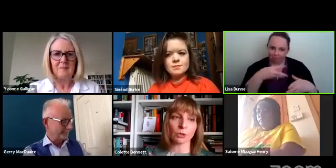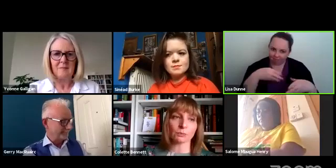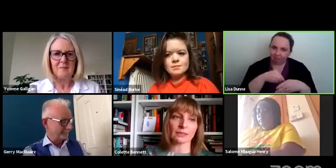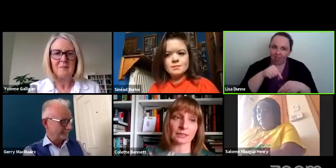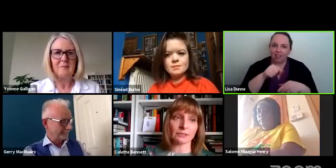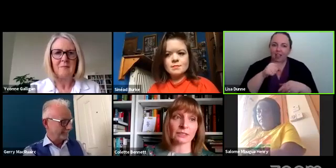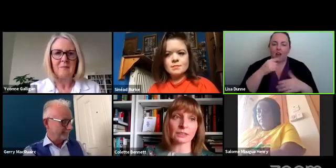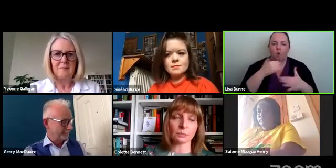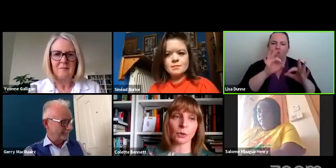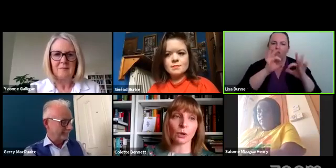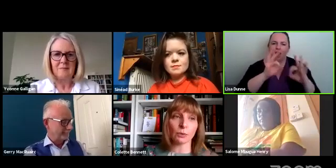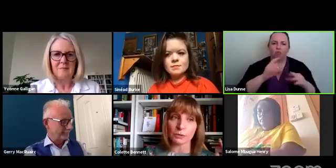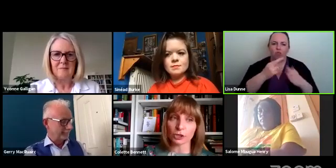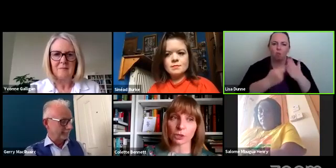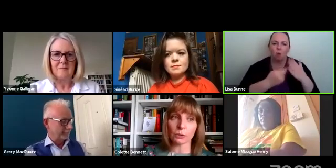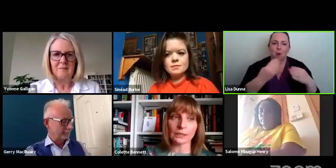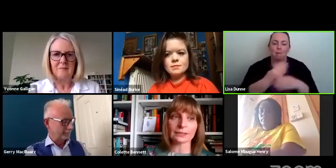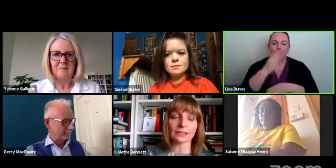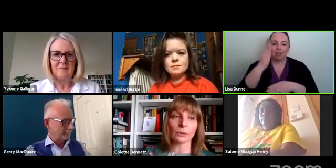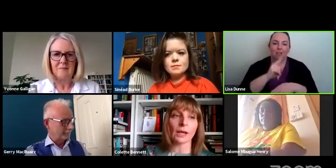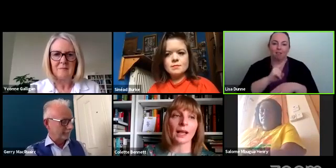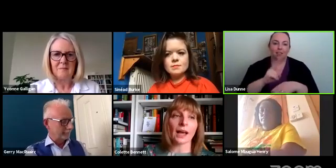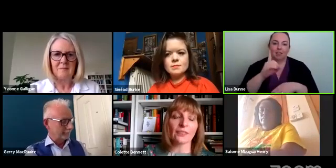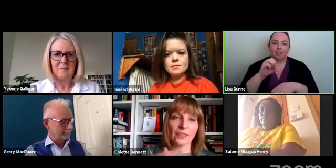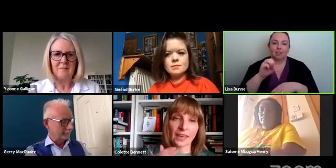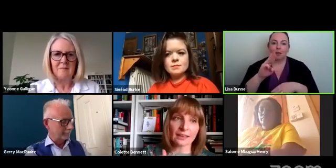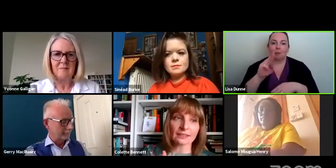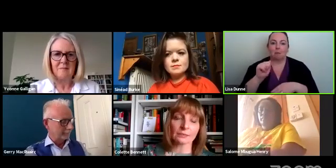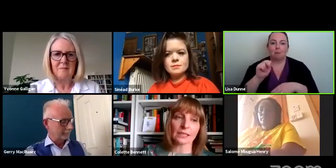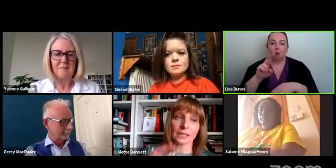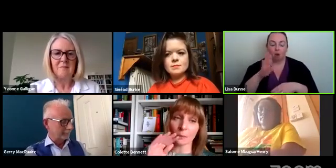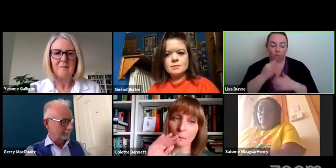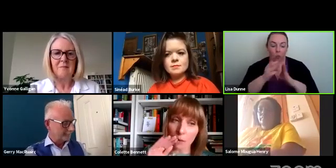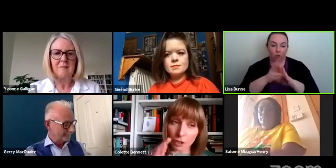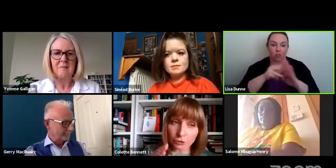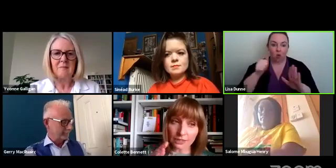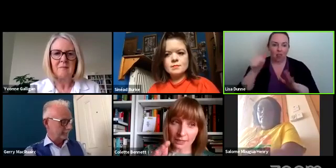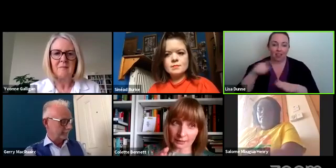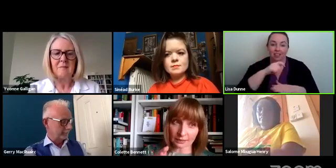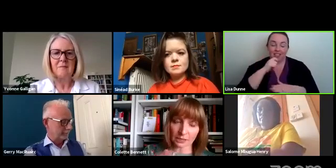excellent report by the St. Vincent de Paul published a couple of weeks ago, and they estimate, at a